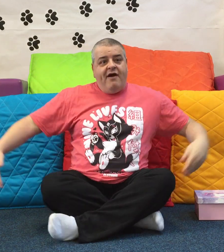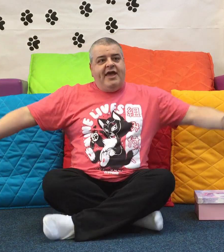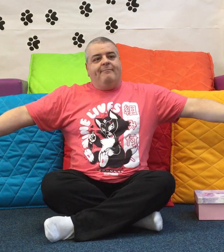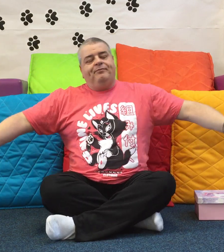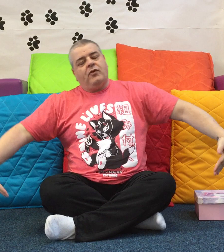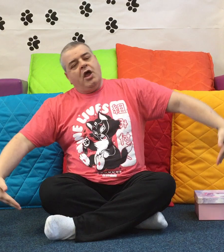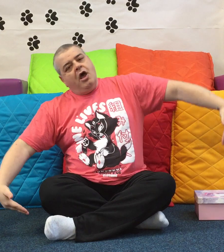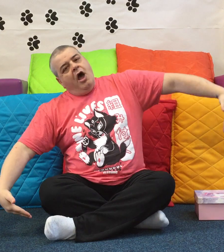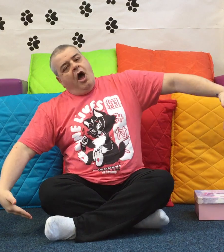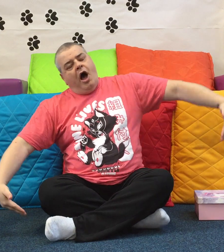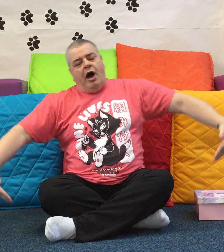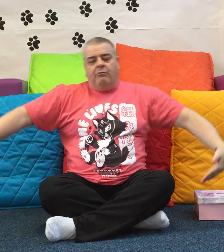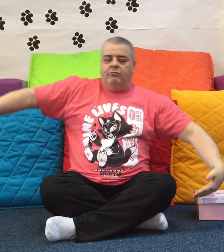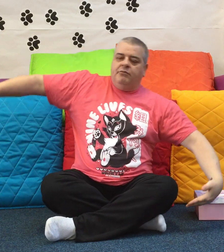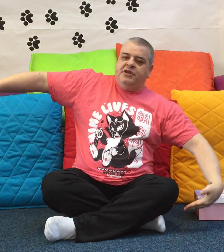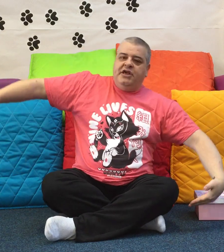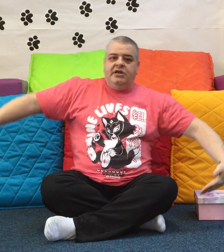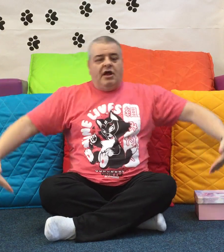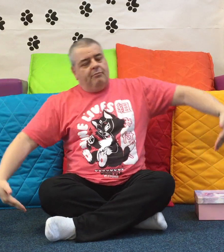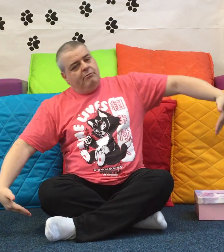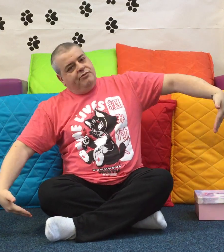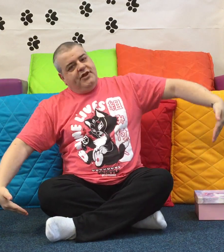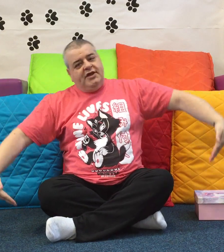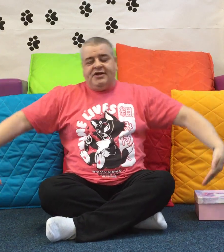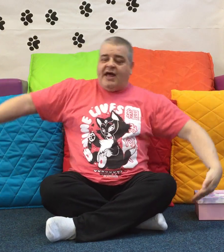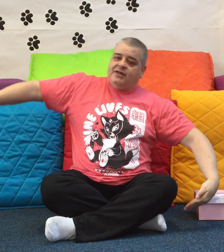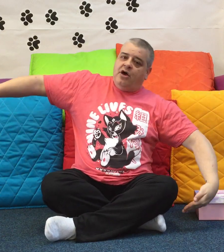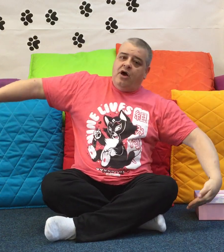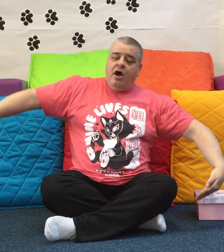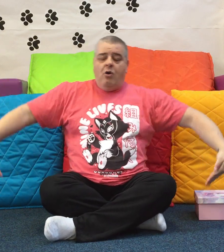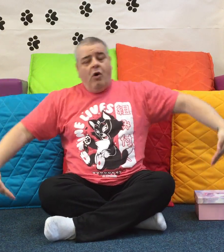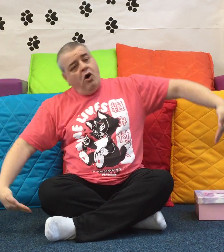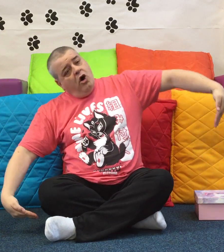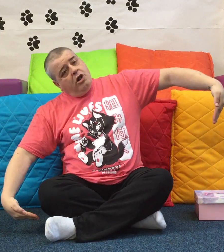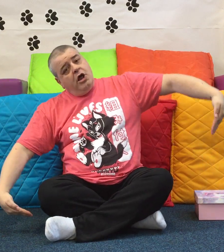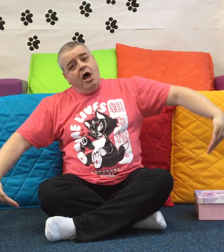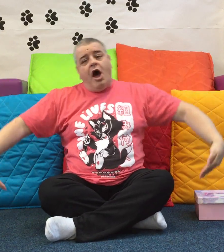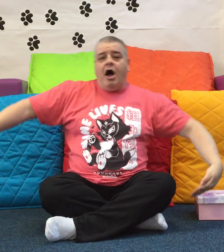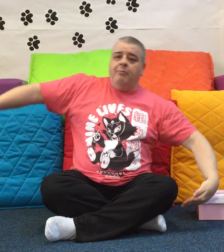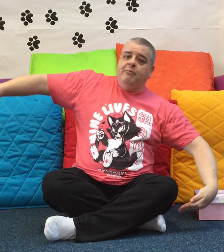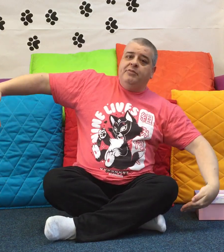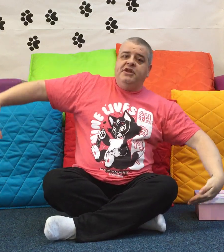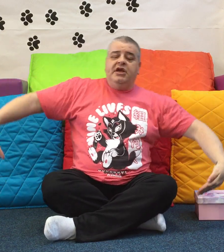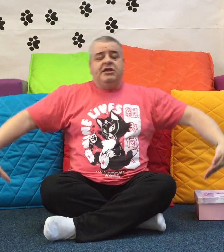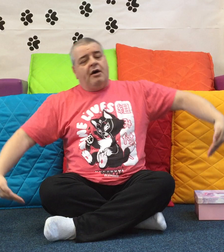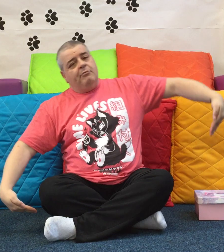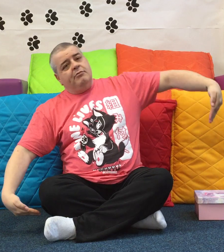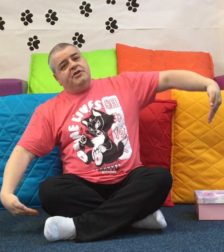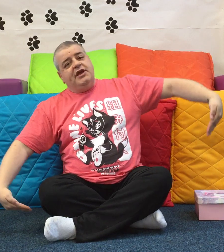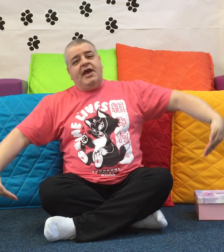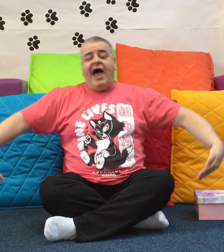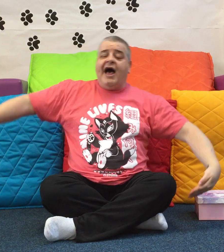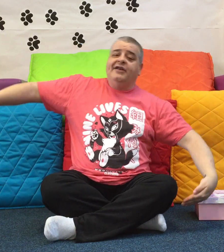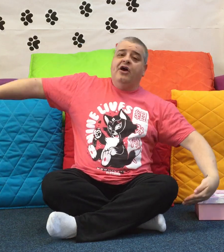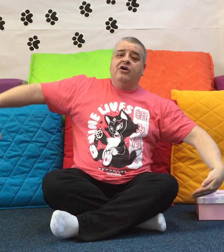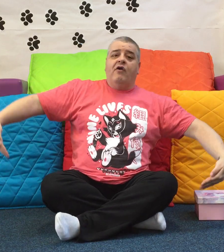ready? Humpty Dumpty sat on a wall. Humpty Dumpty had a